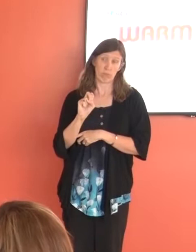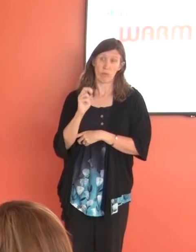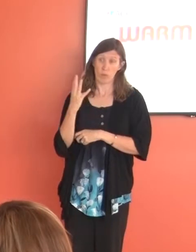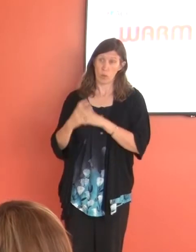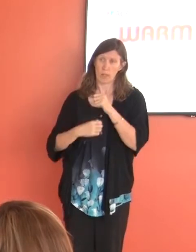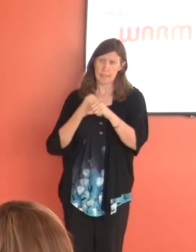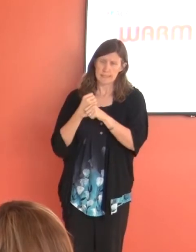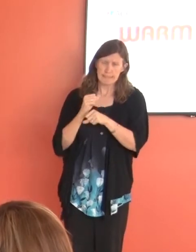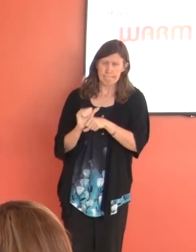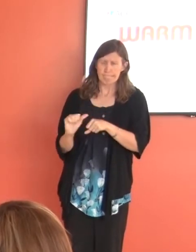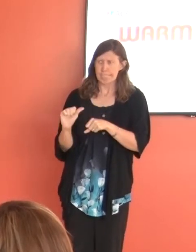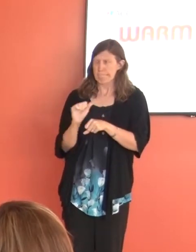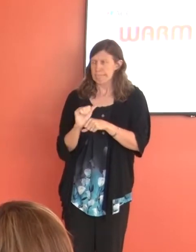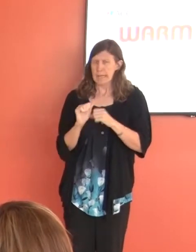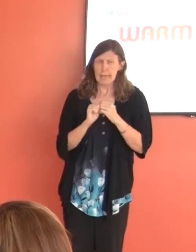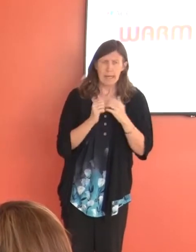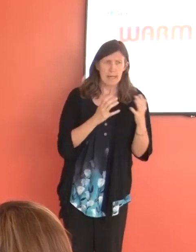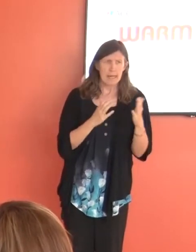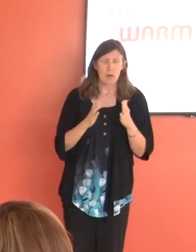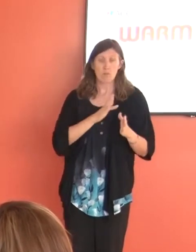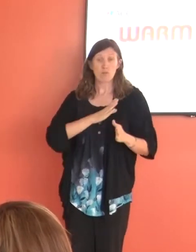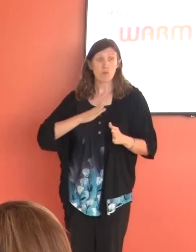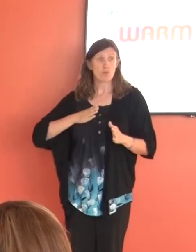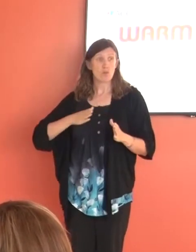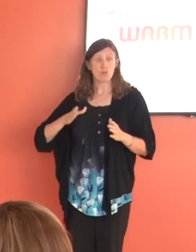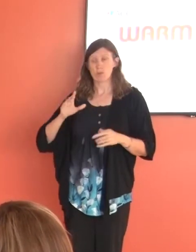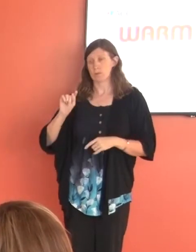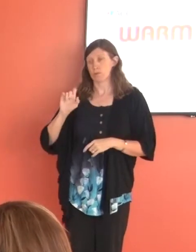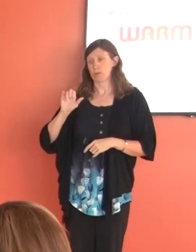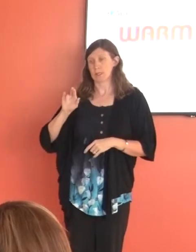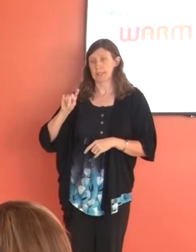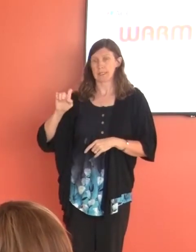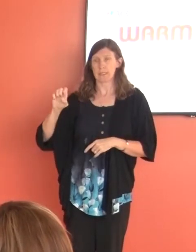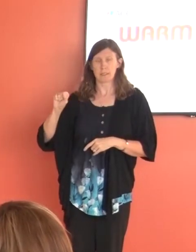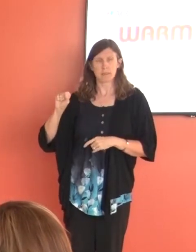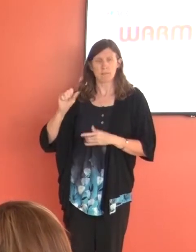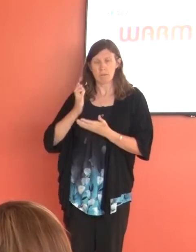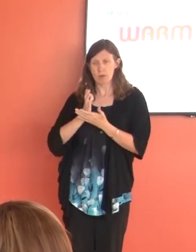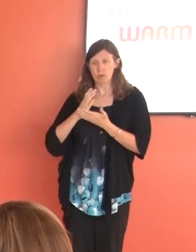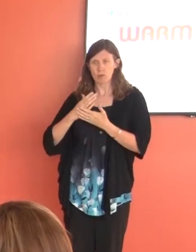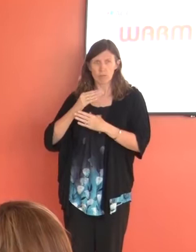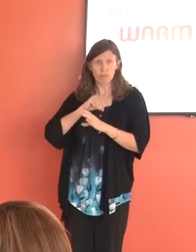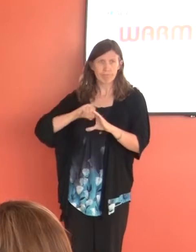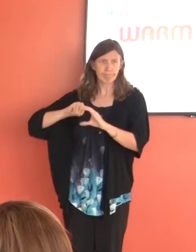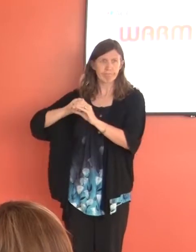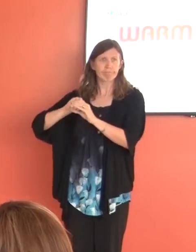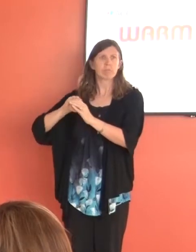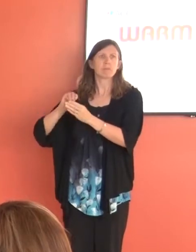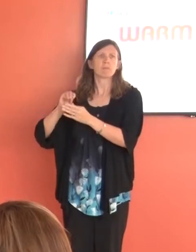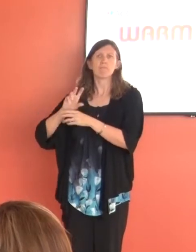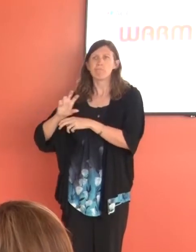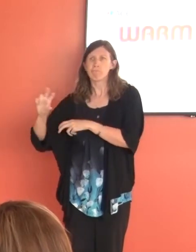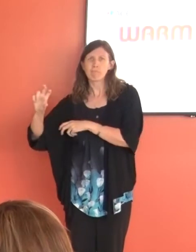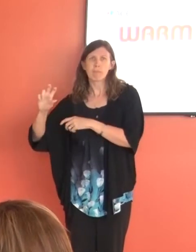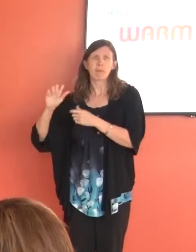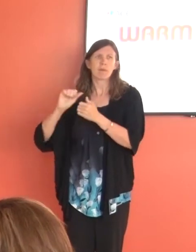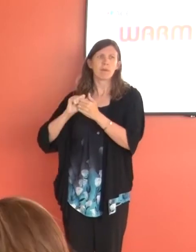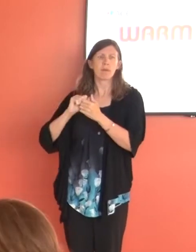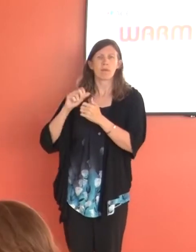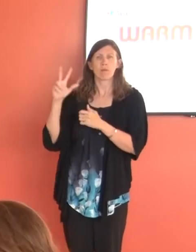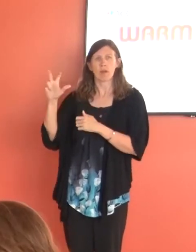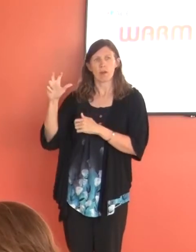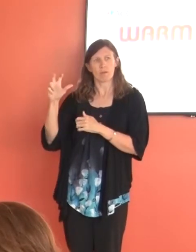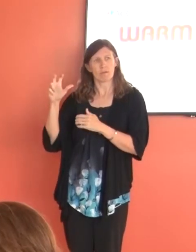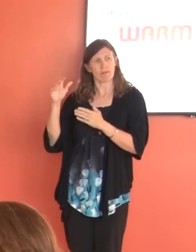4 years, our Board of Trustees, through our budget process, has put $300,000 a year